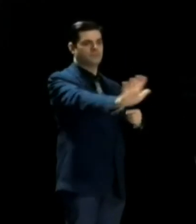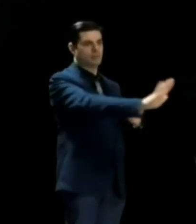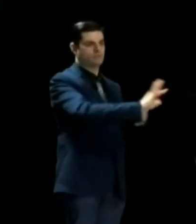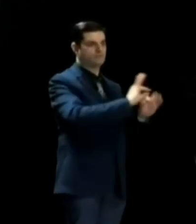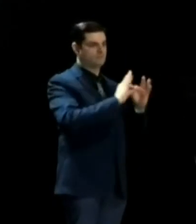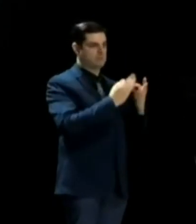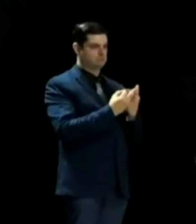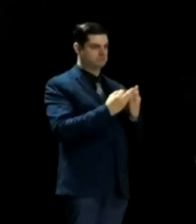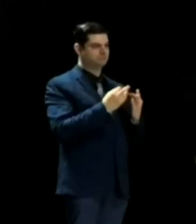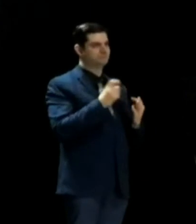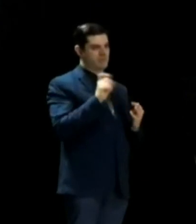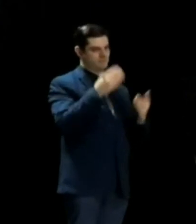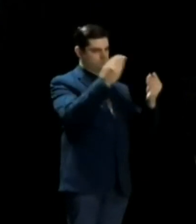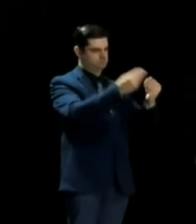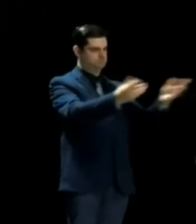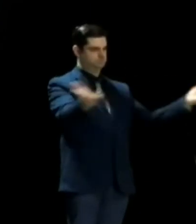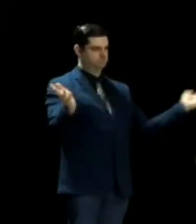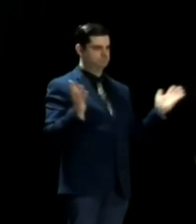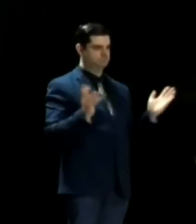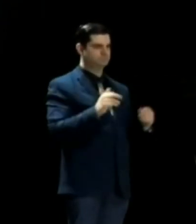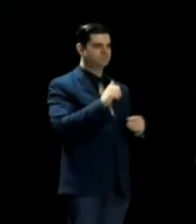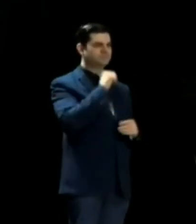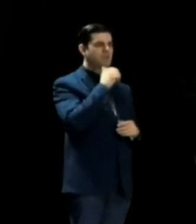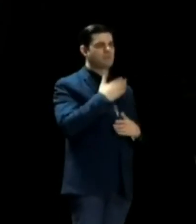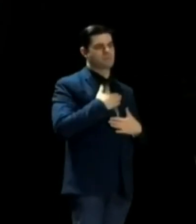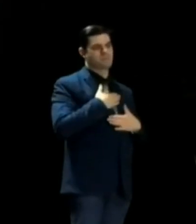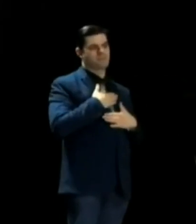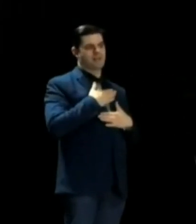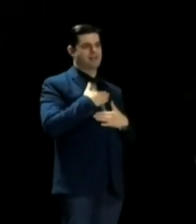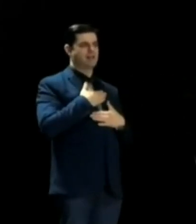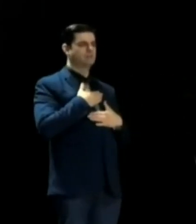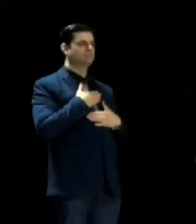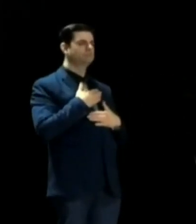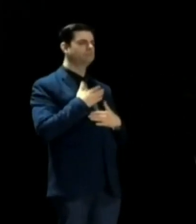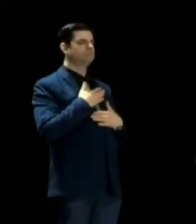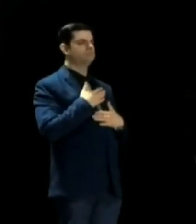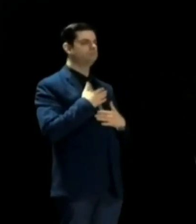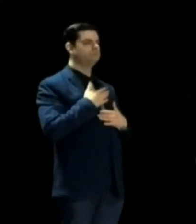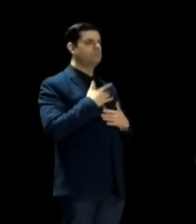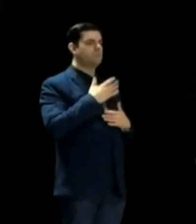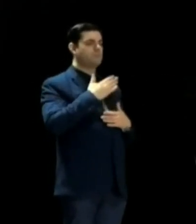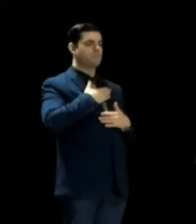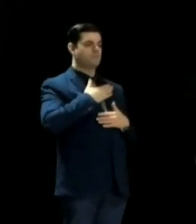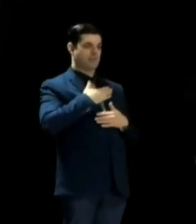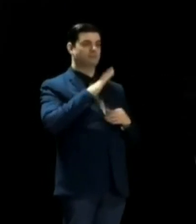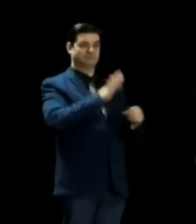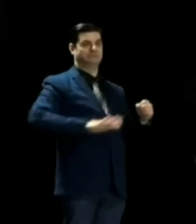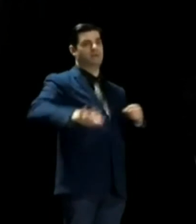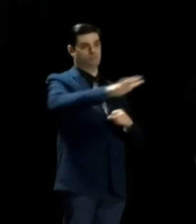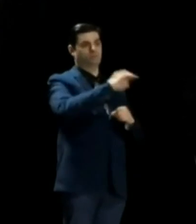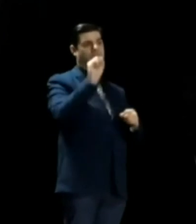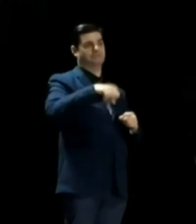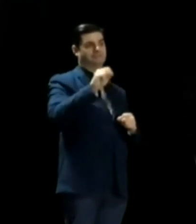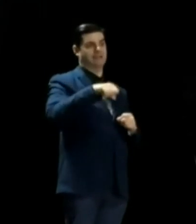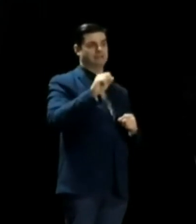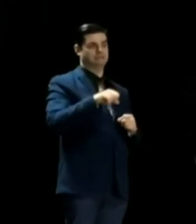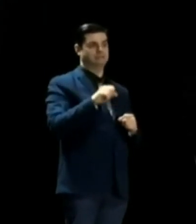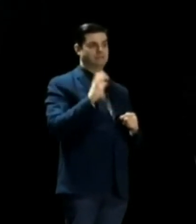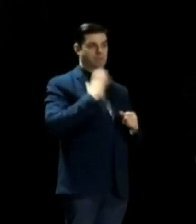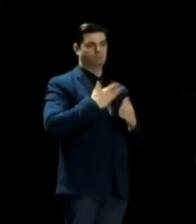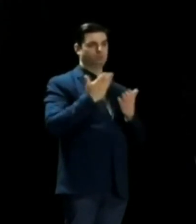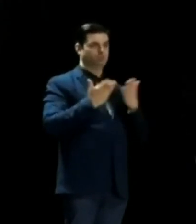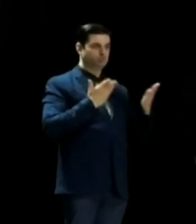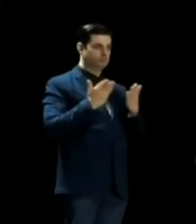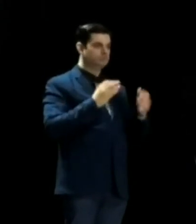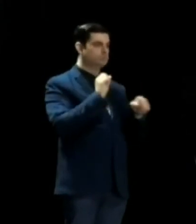not my lane. I have a problem in my county in this lane. I have offered our services to get in this lane with the